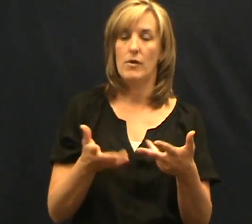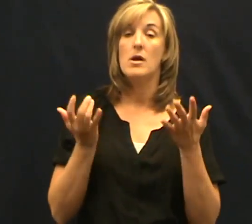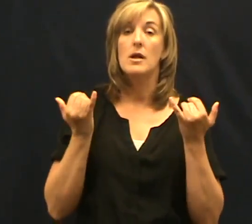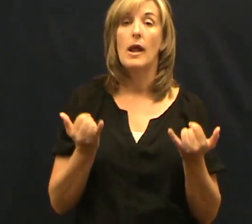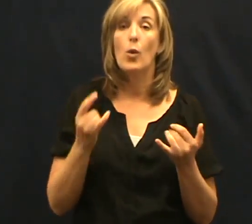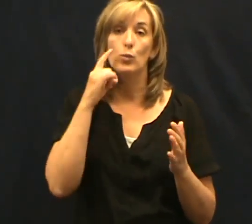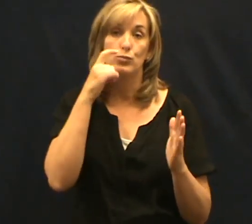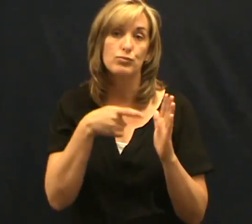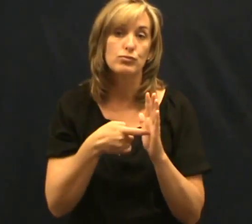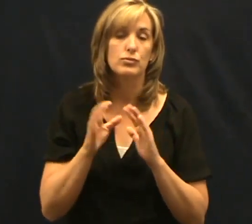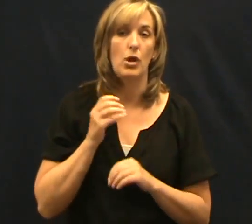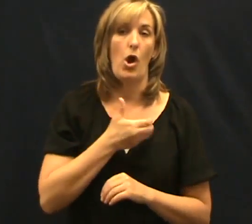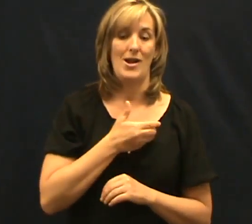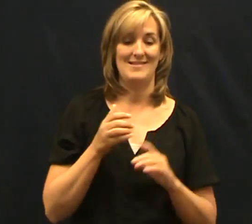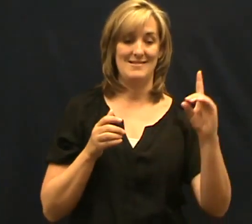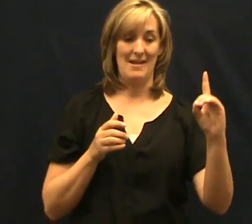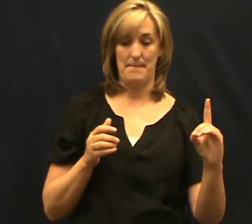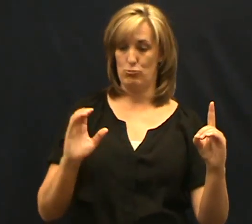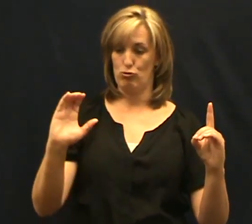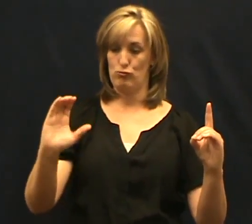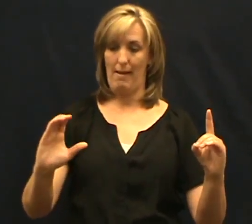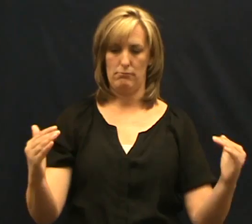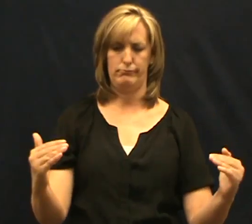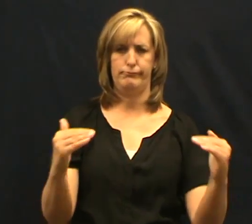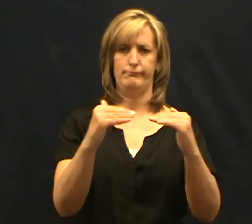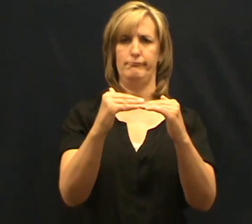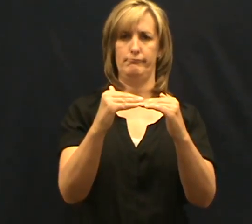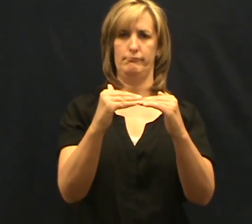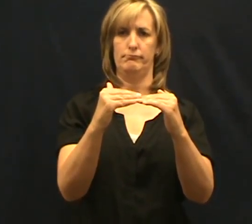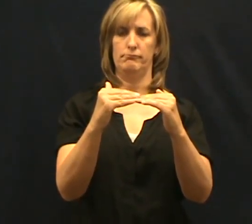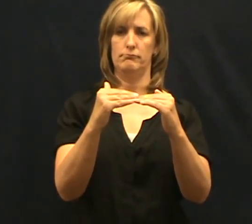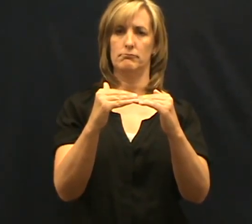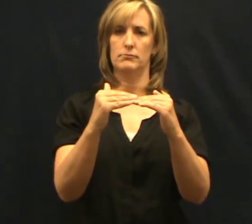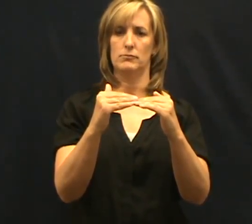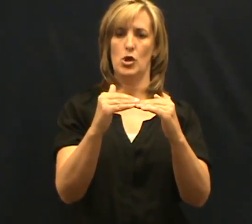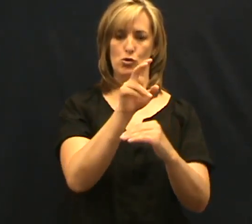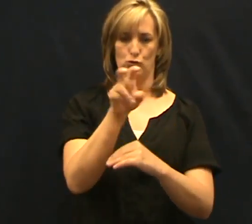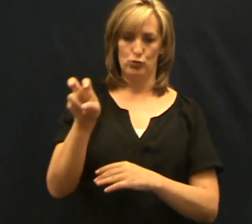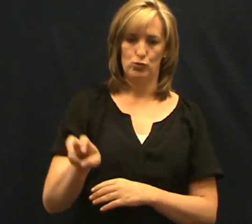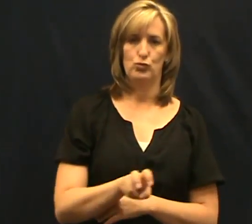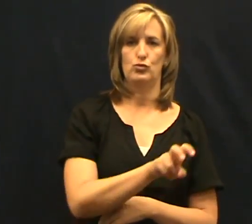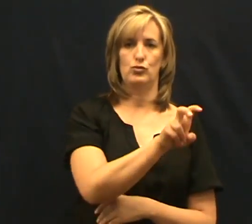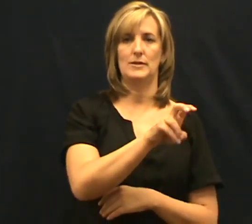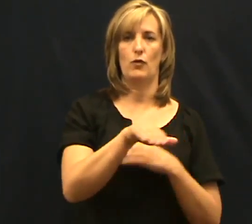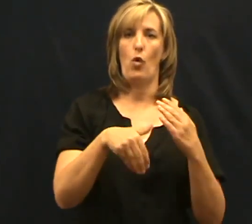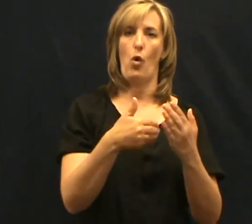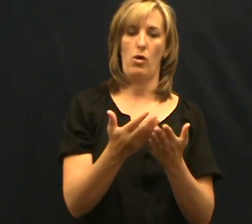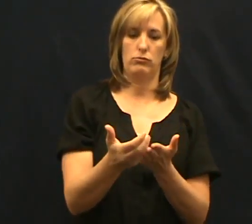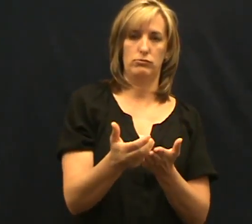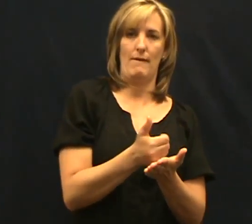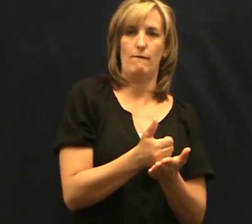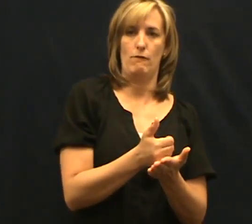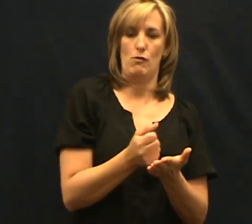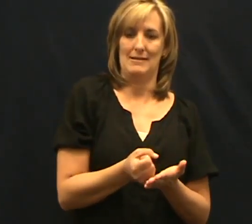still equal our credits. We've transferred all of our revenue and expense balances into retained earnings and